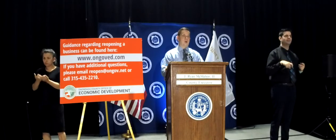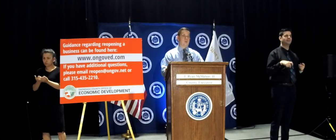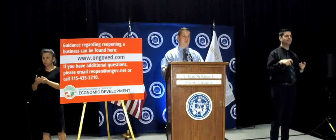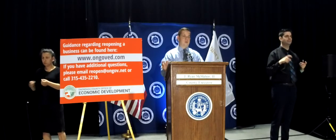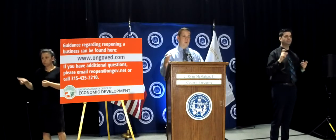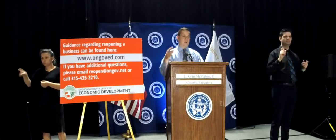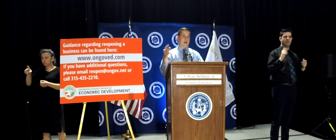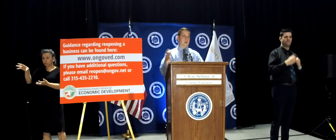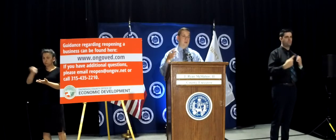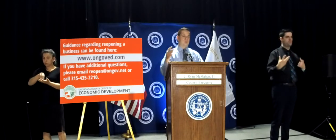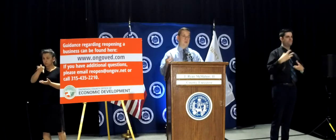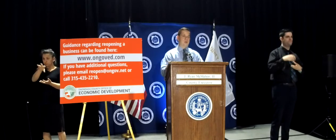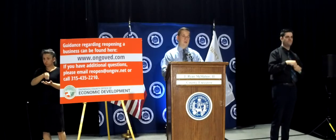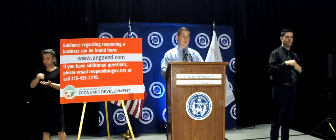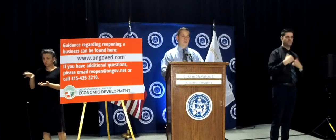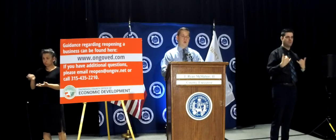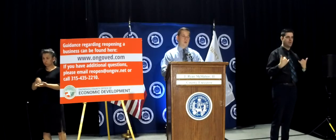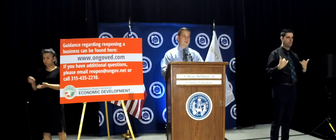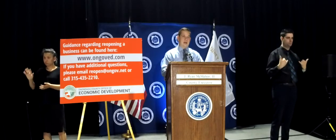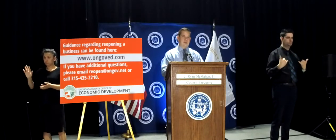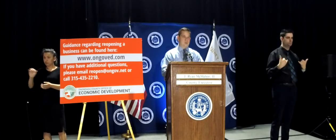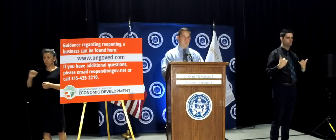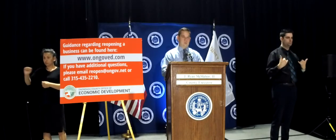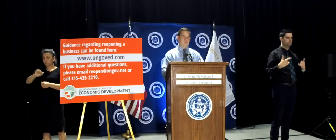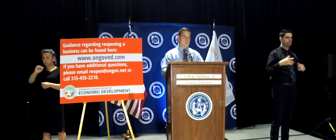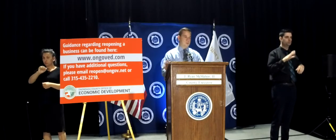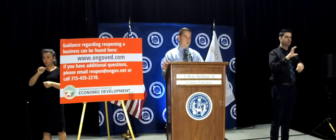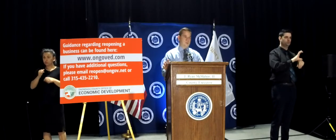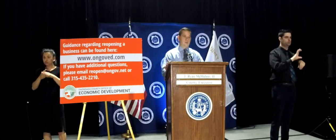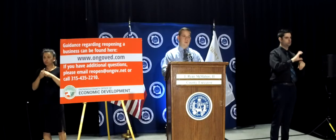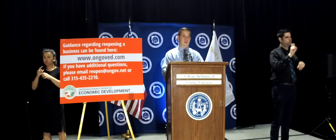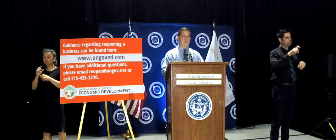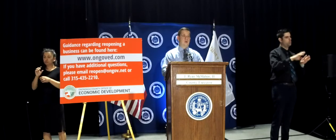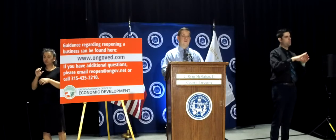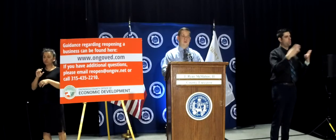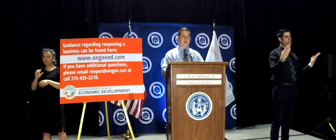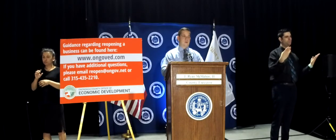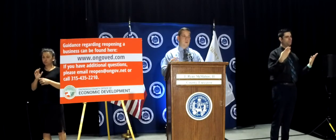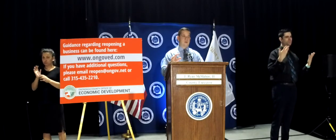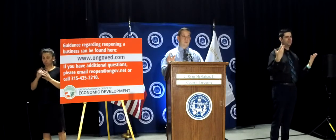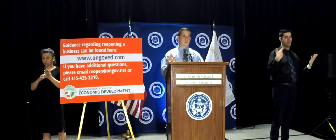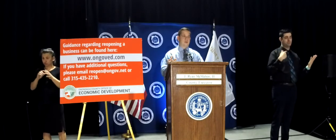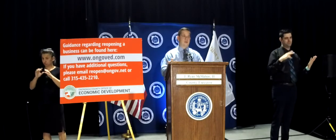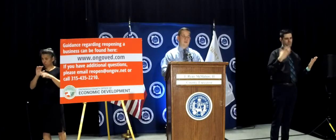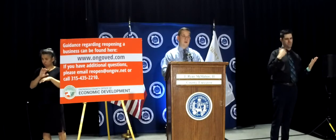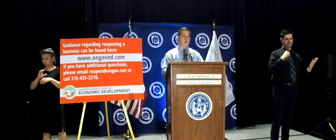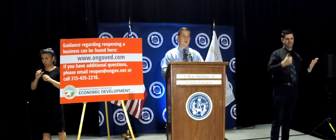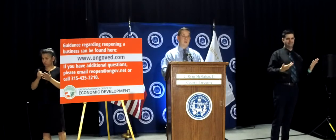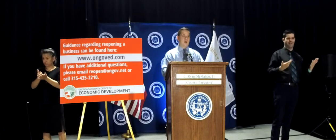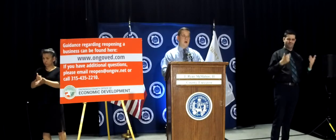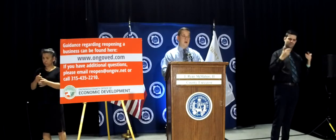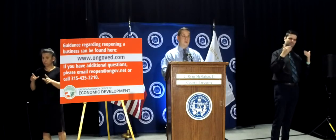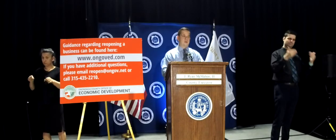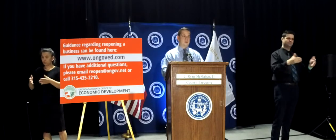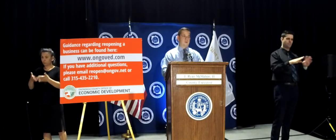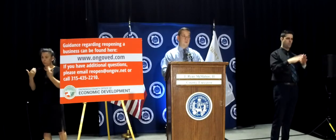game now with everything going on in the community. No reason not to. Enough on that. No reason. We need to get it done.